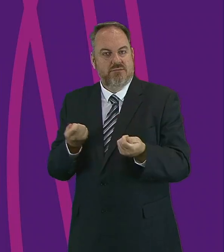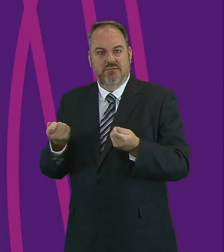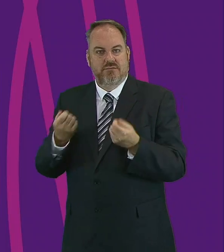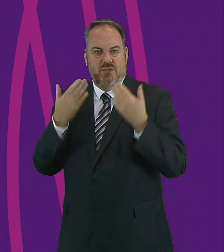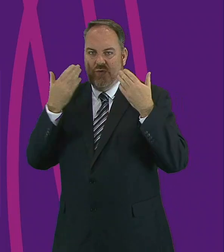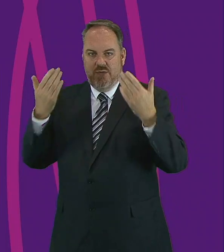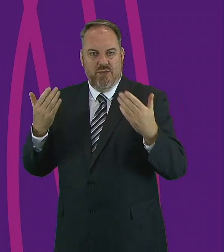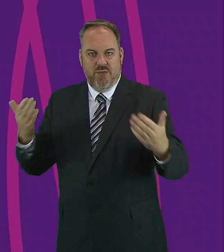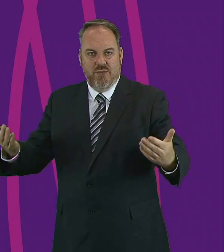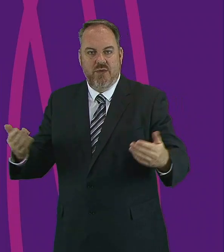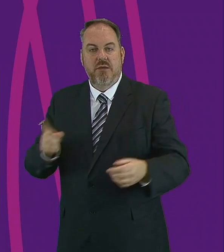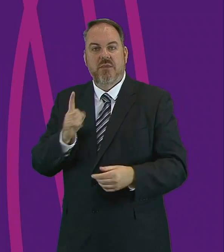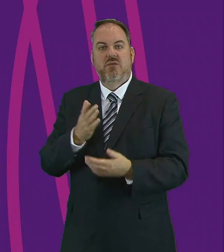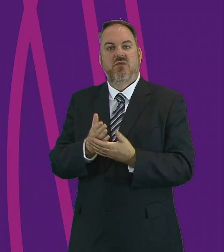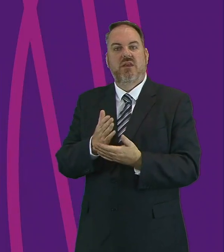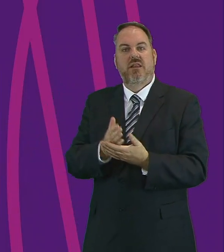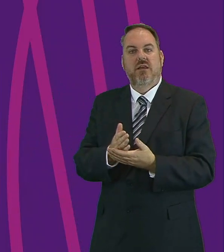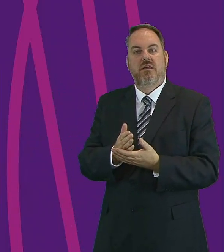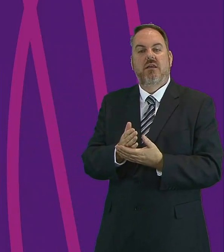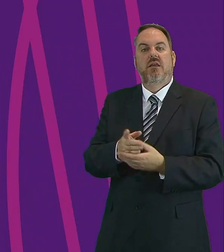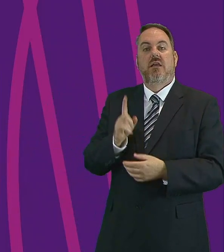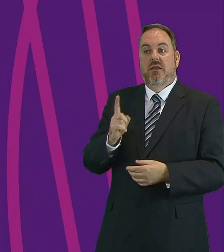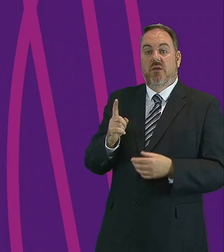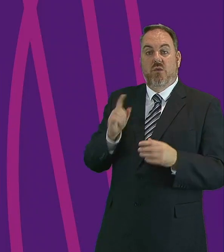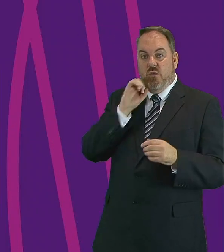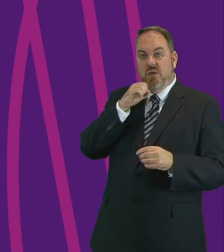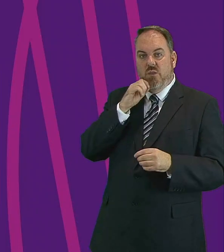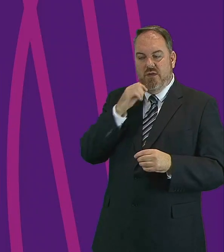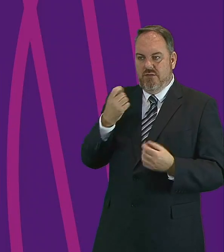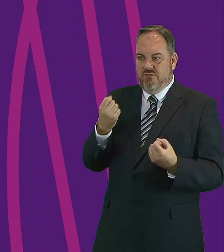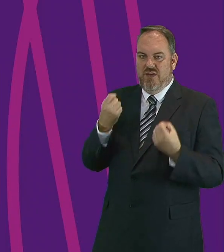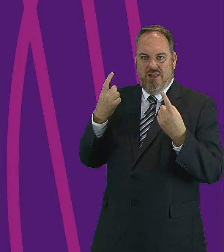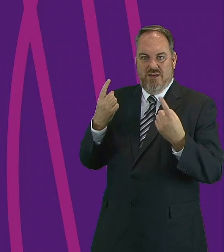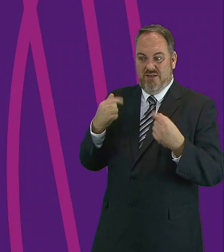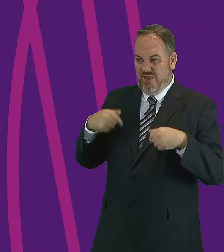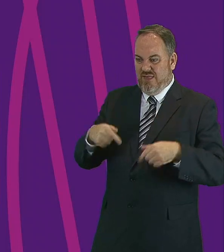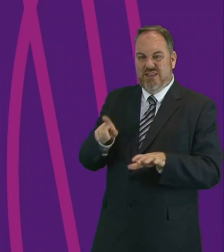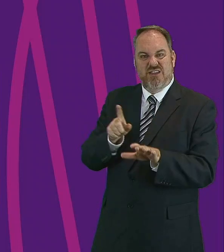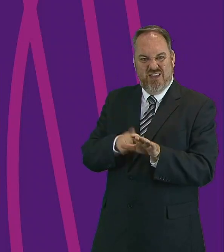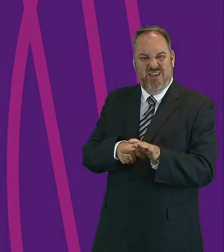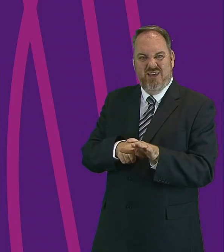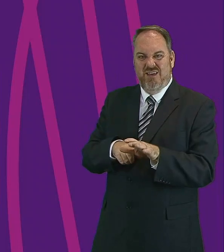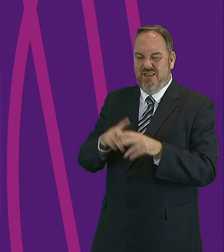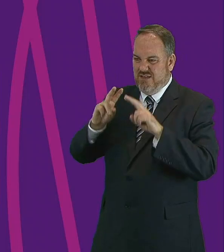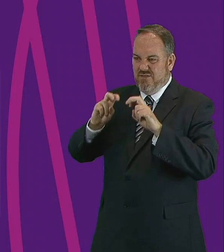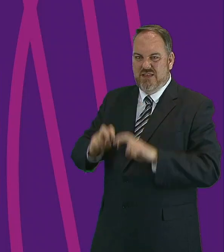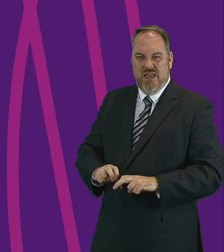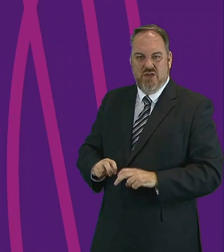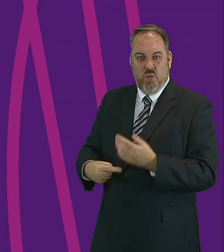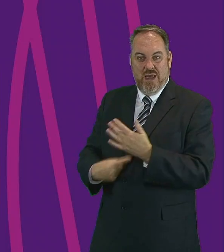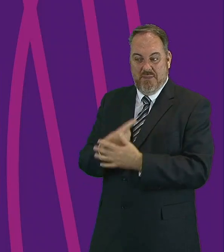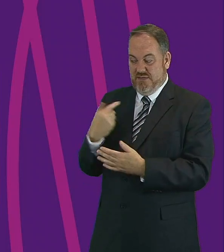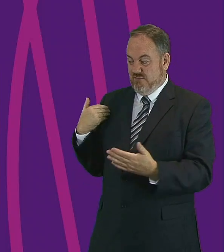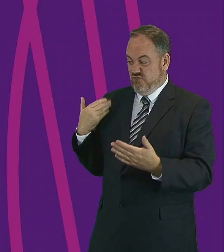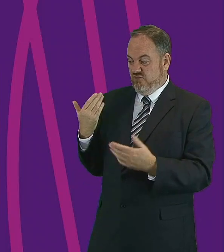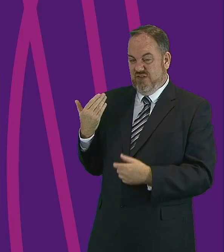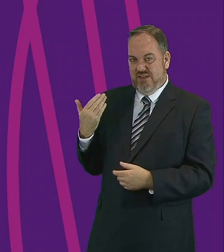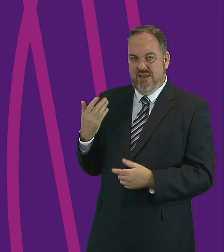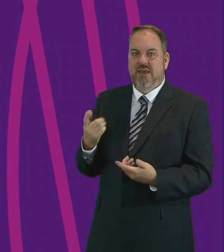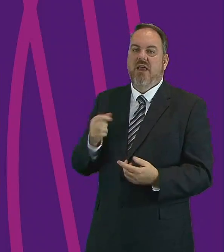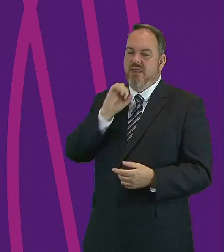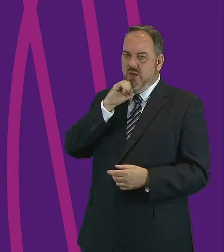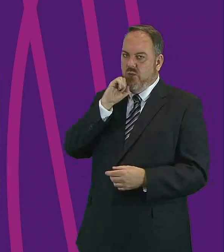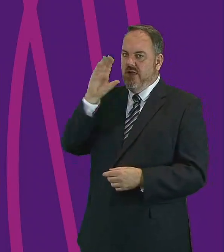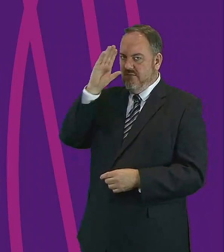of the review into the situation this year that has been commissioned and continue to ensure that that informs any decisions we